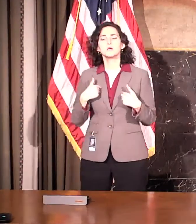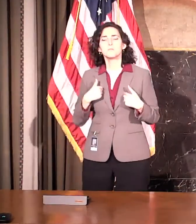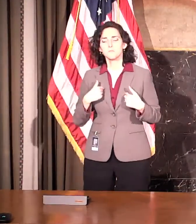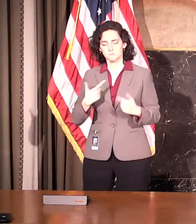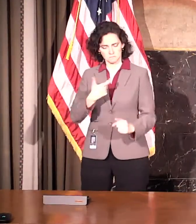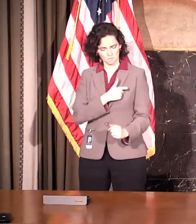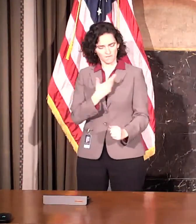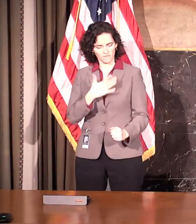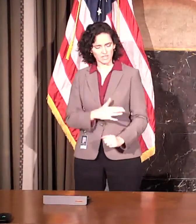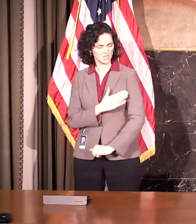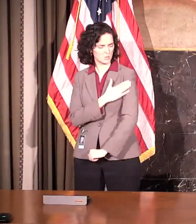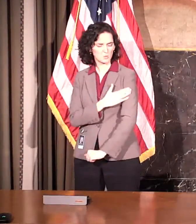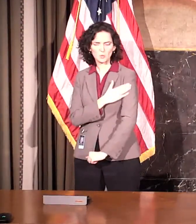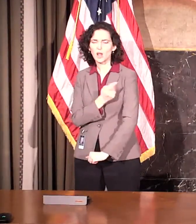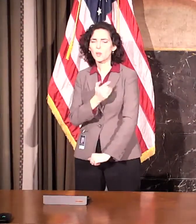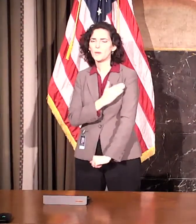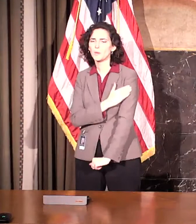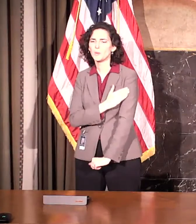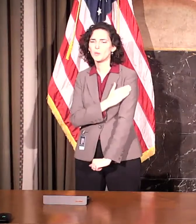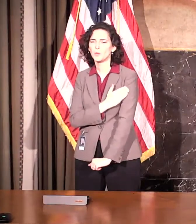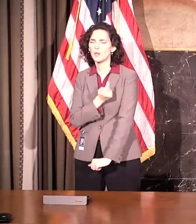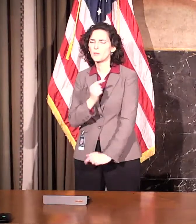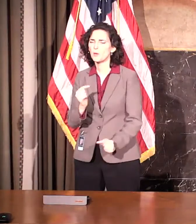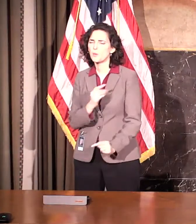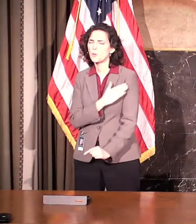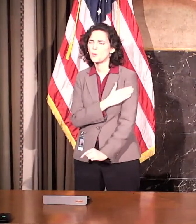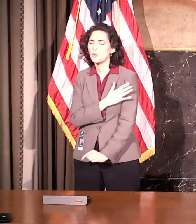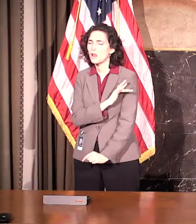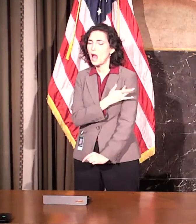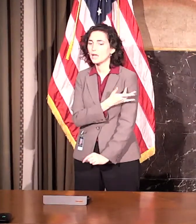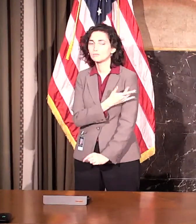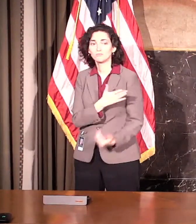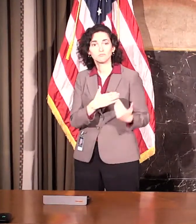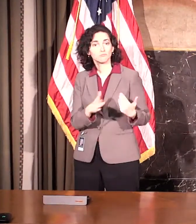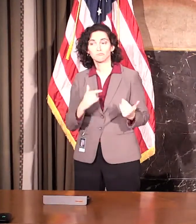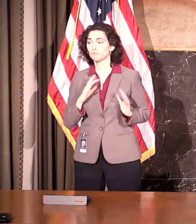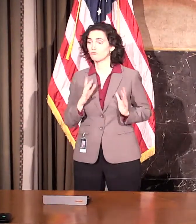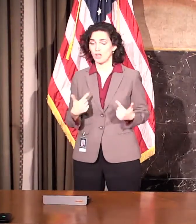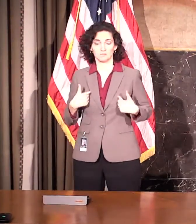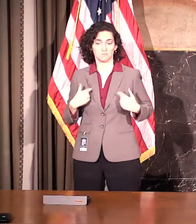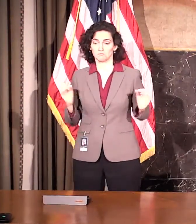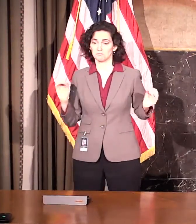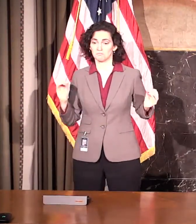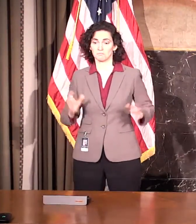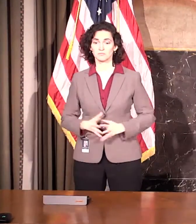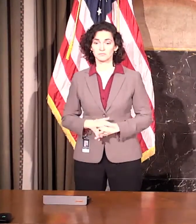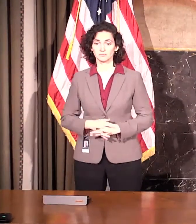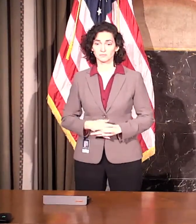of pain at the injection site. And other than that, things have been fine.